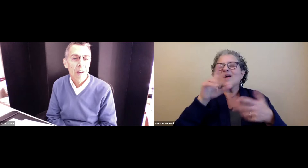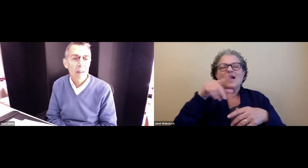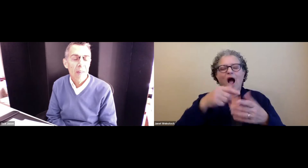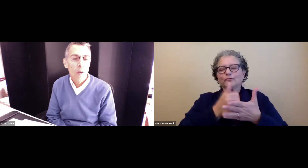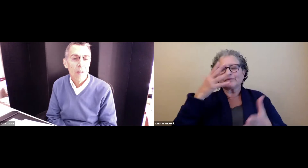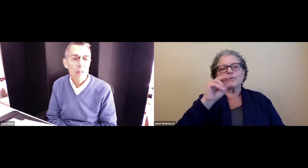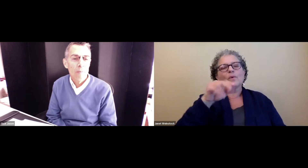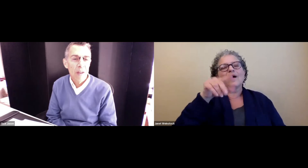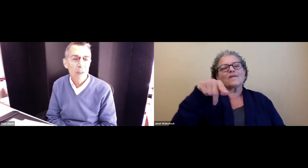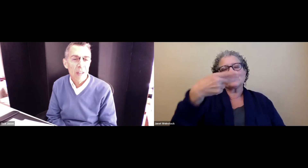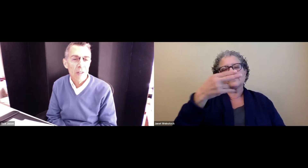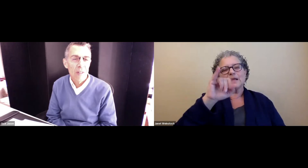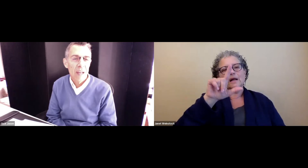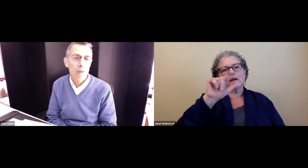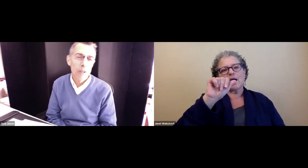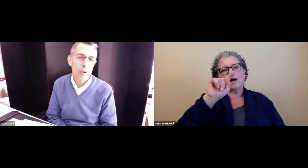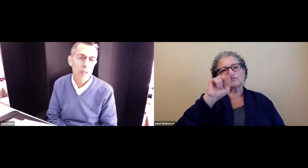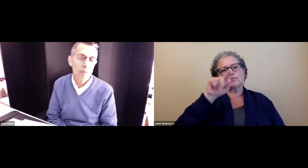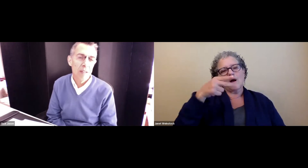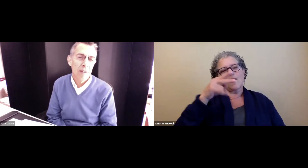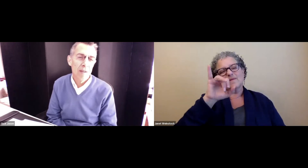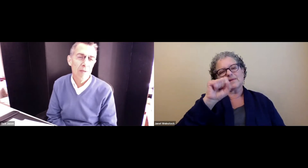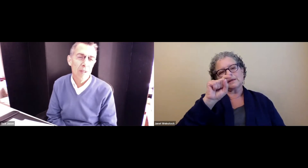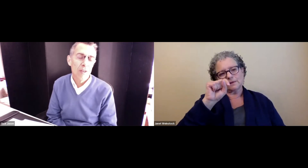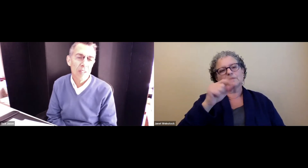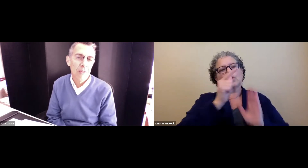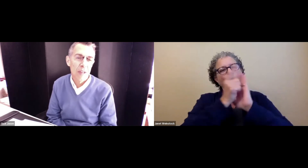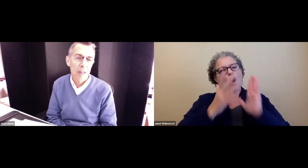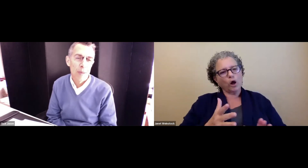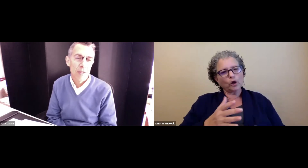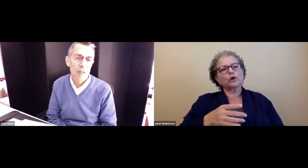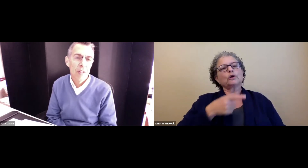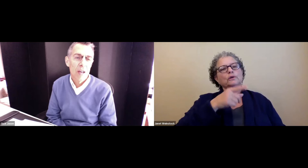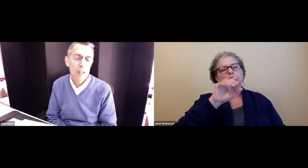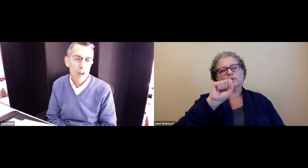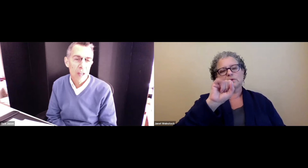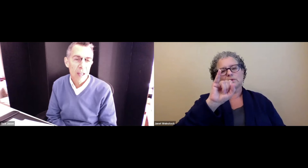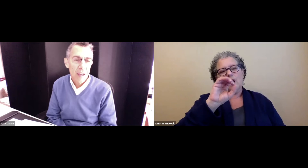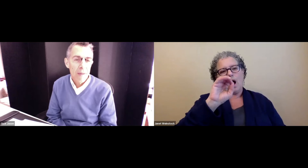there was a benefactor, not a rich person, but you could say a philanthropist, an attorney,